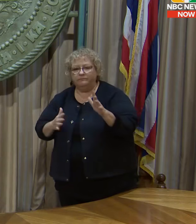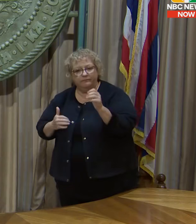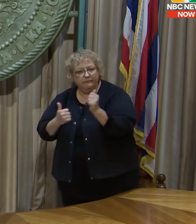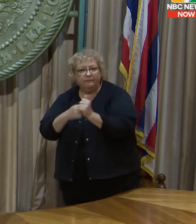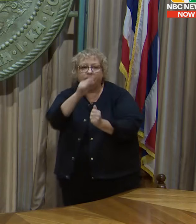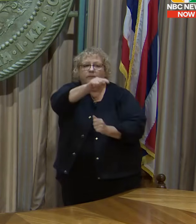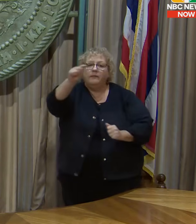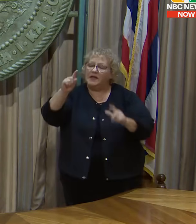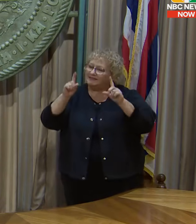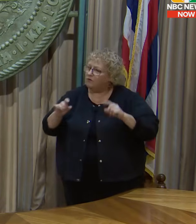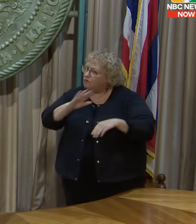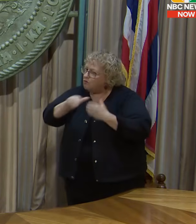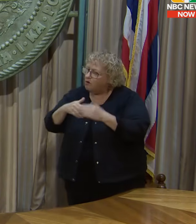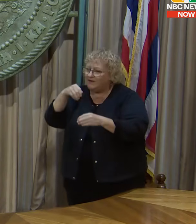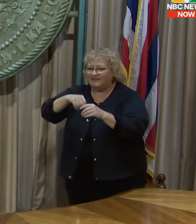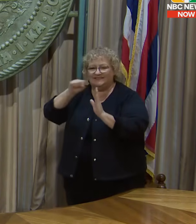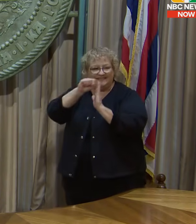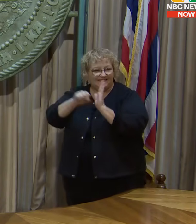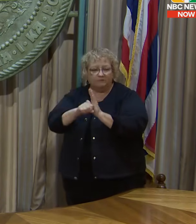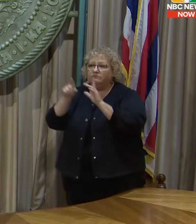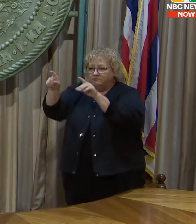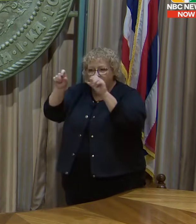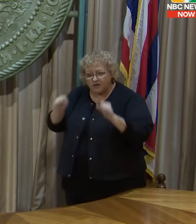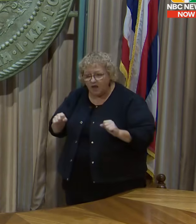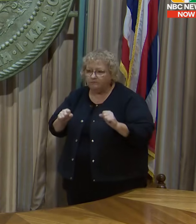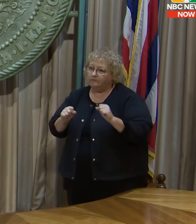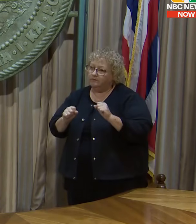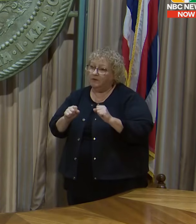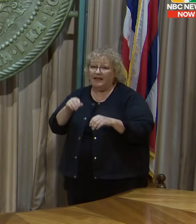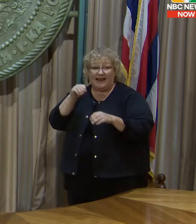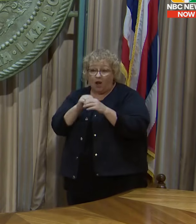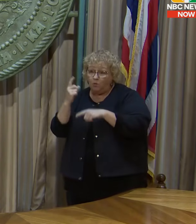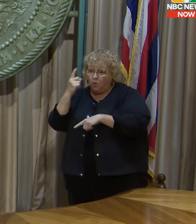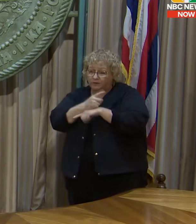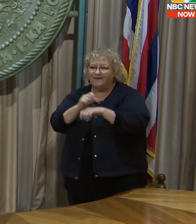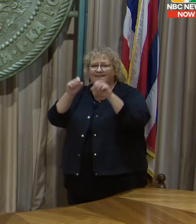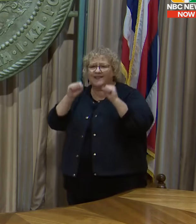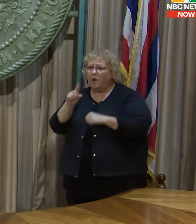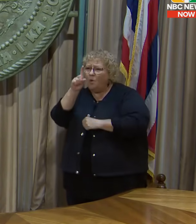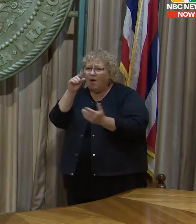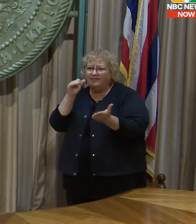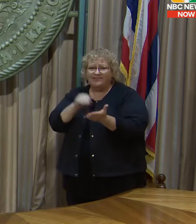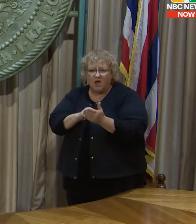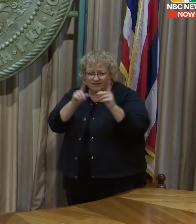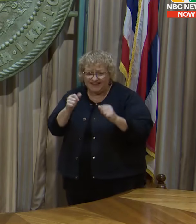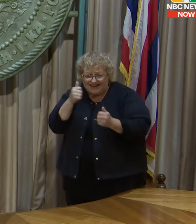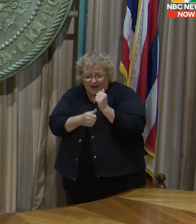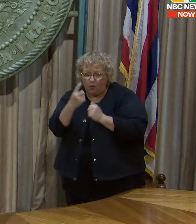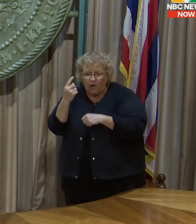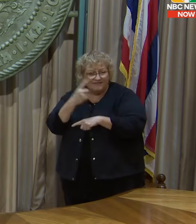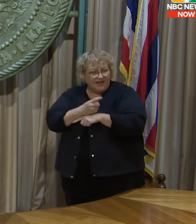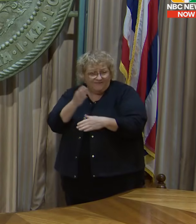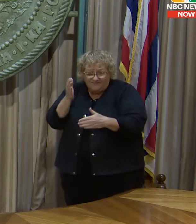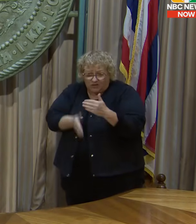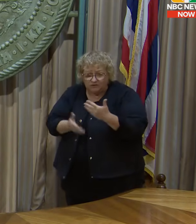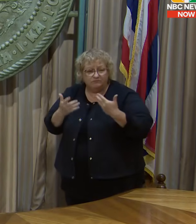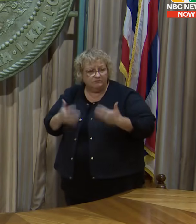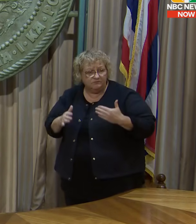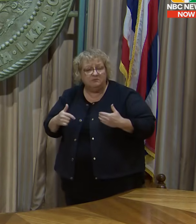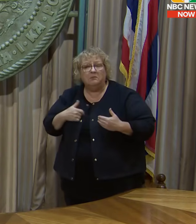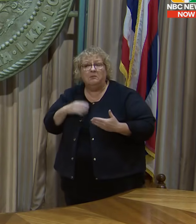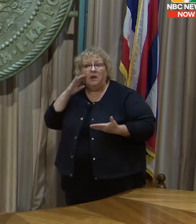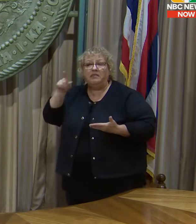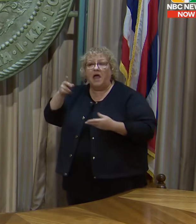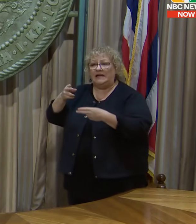state today and have capacity to do well over 1,000 tests a day collectively. So I expect